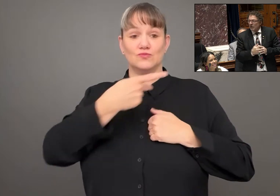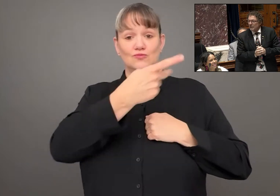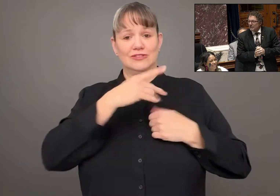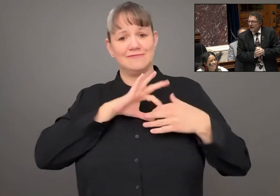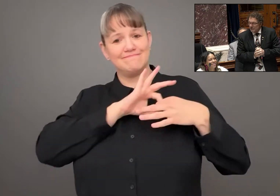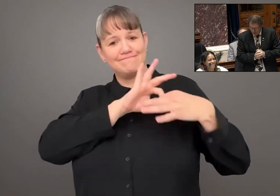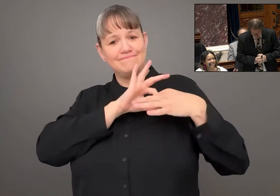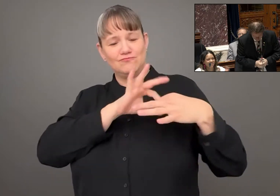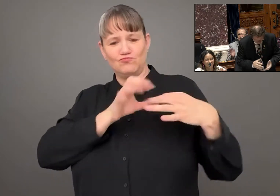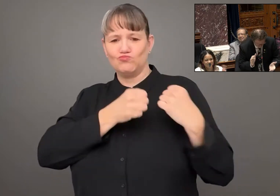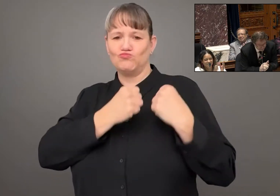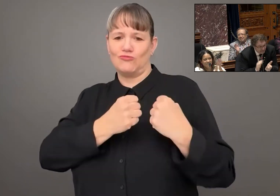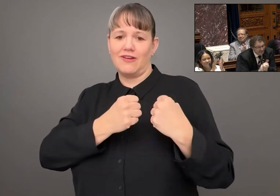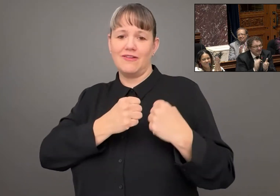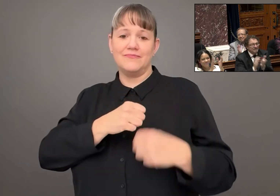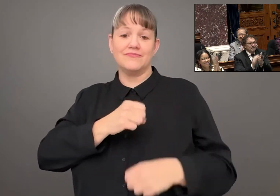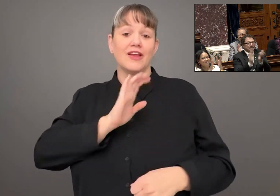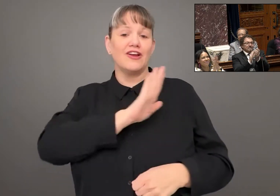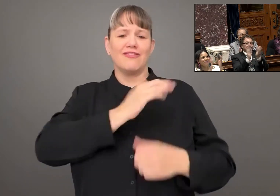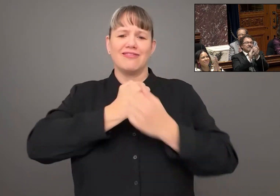Let's welcome her to the House, please.